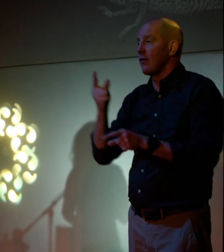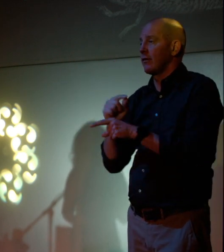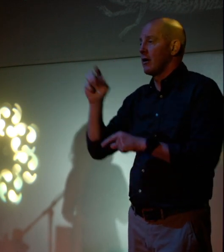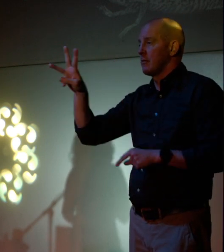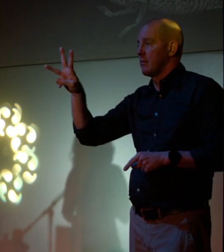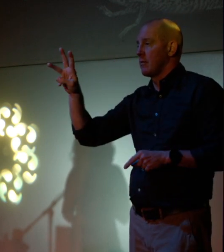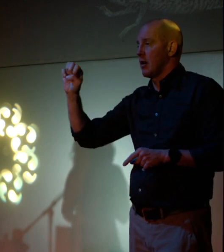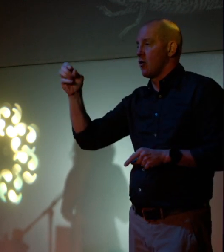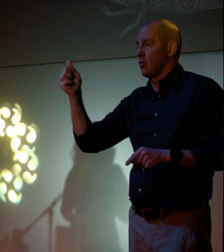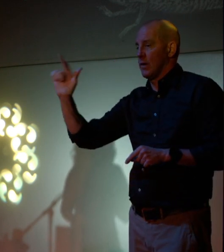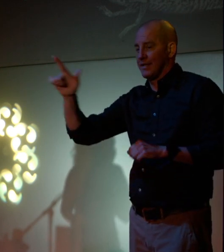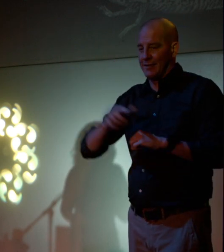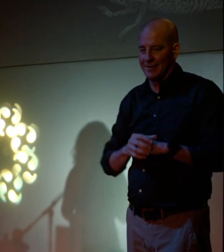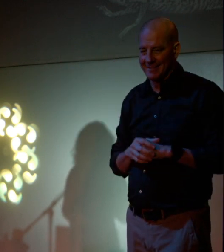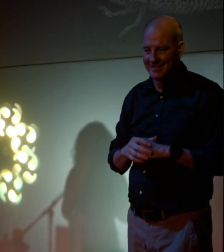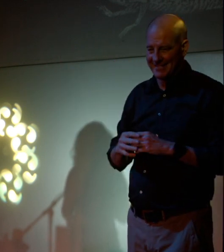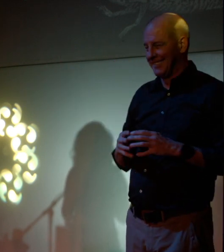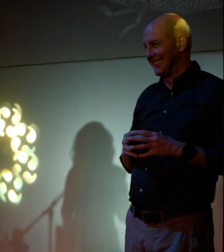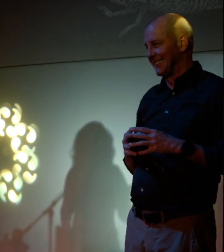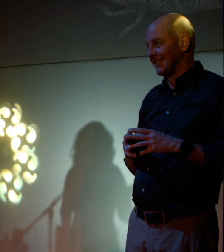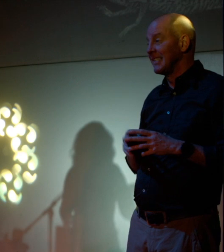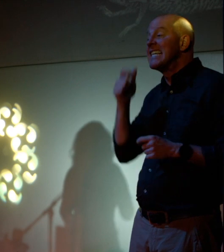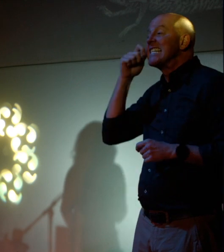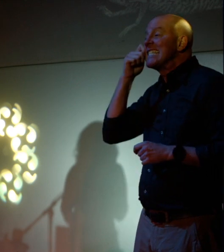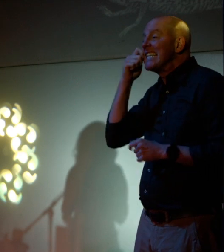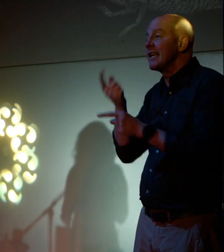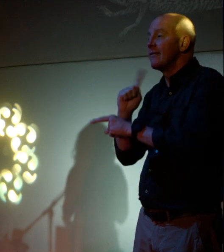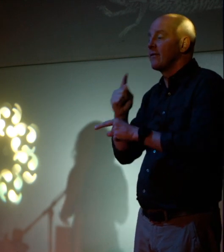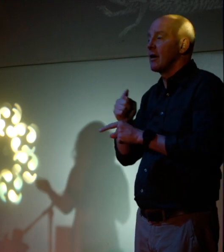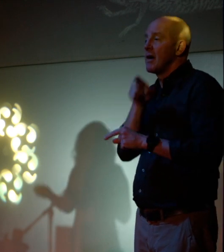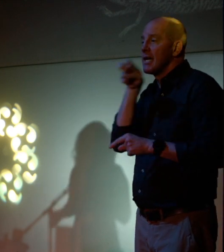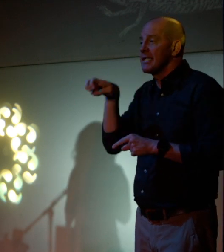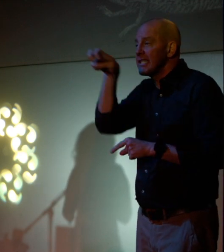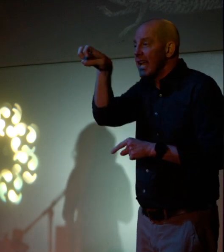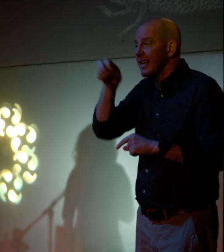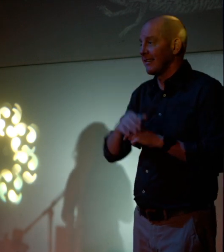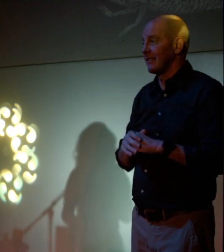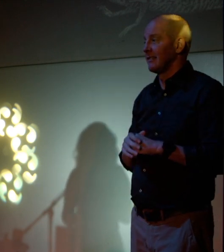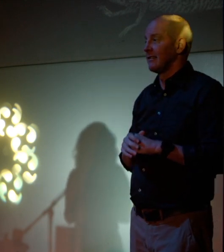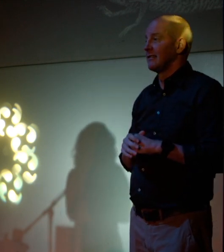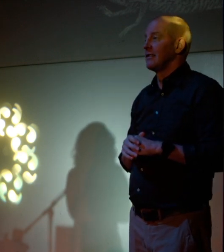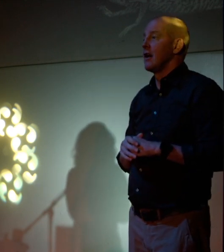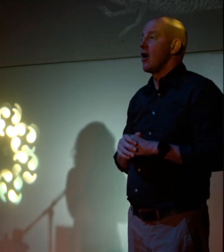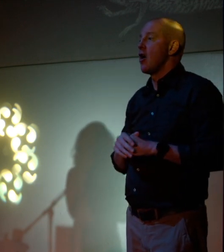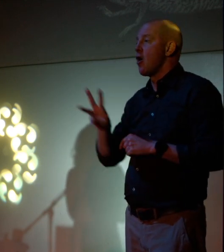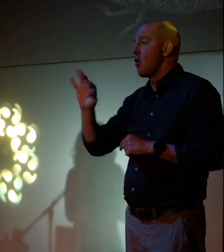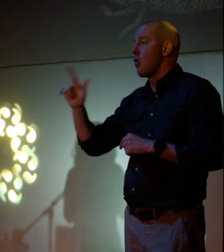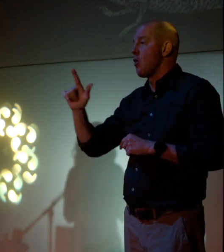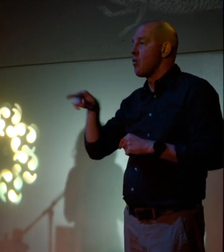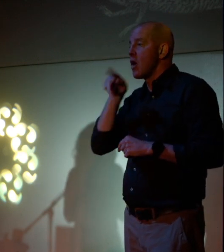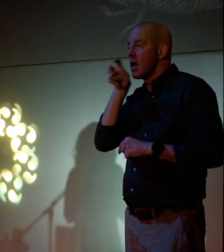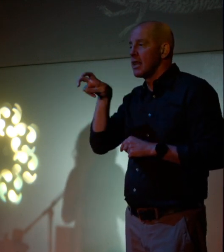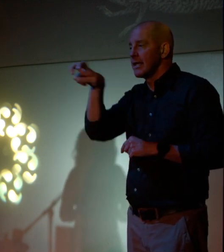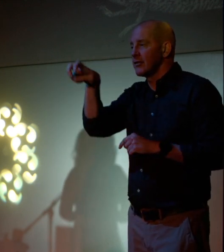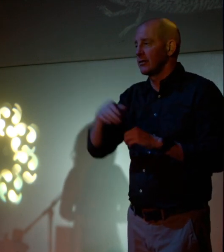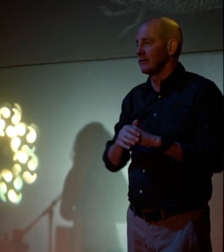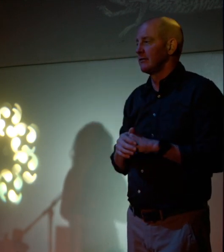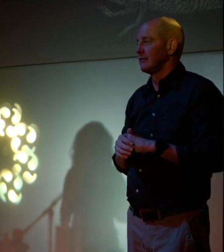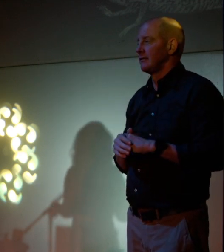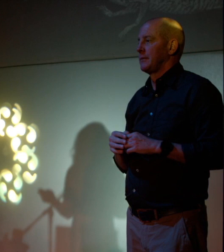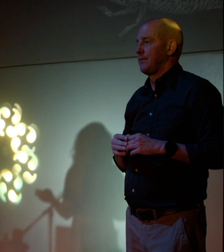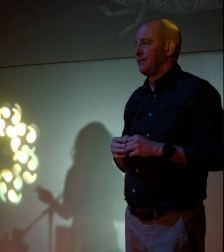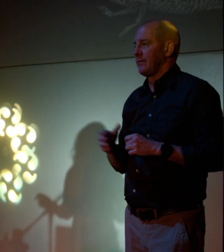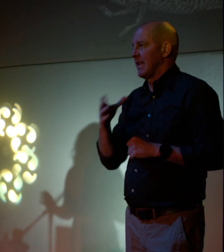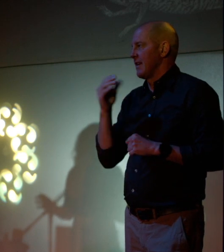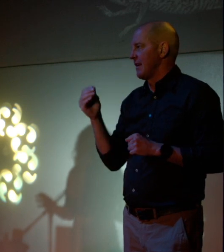my favorite weasel, skins of a snake on the bottom, a wall lizard on the top, also feet,